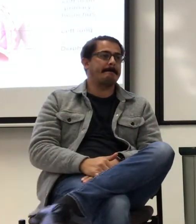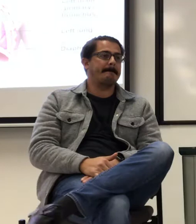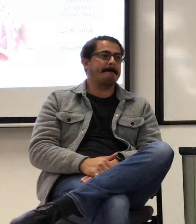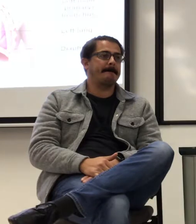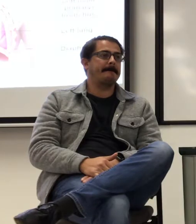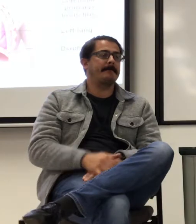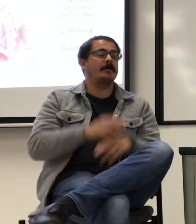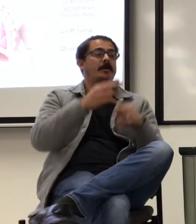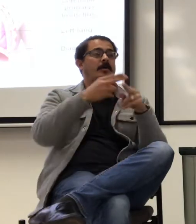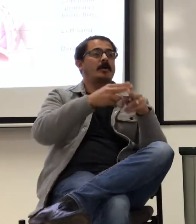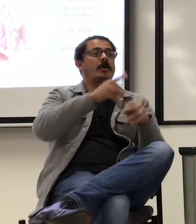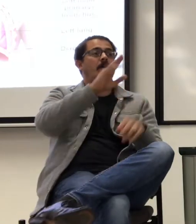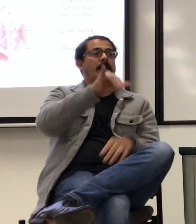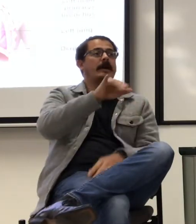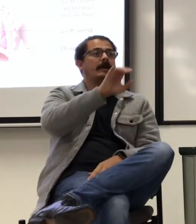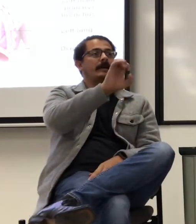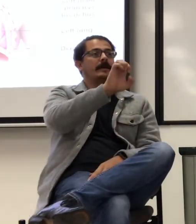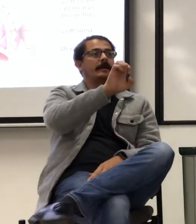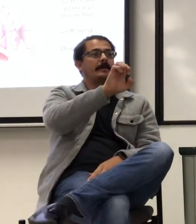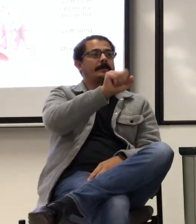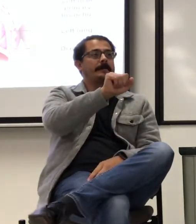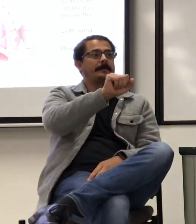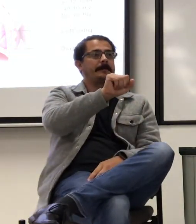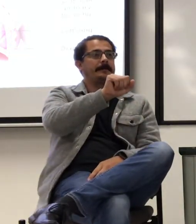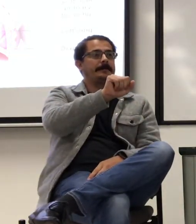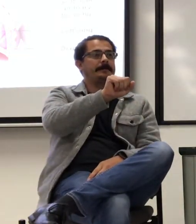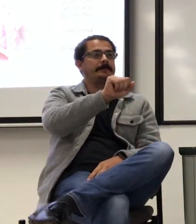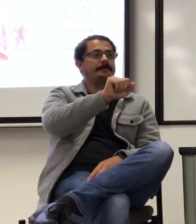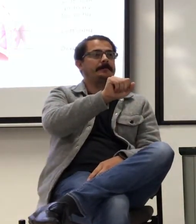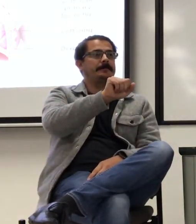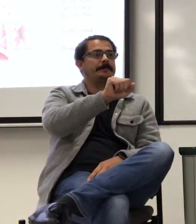We call that expiration.